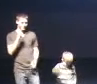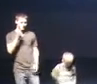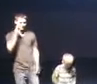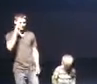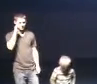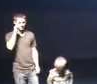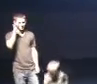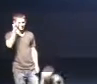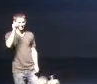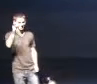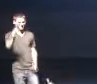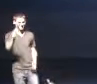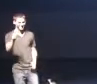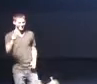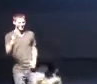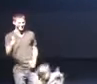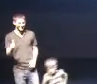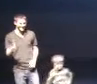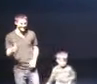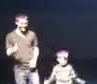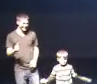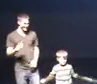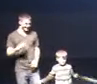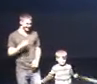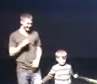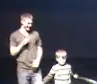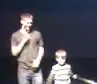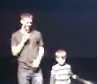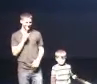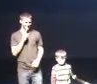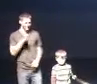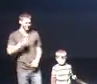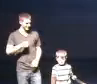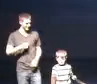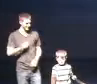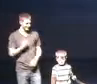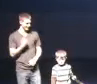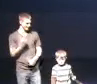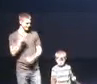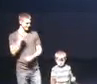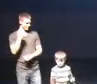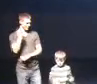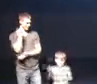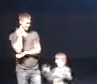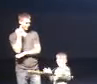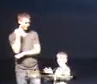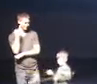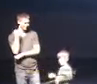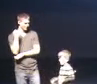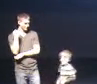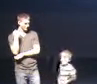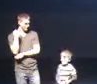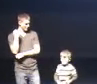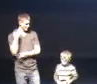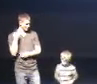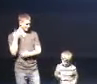he is undeterred, says I am the greatest there